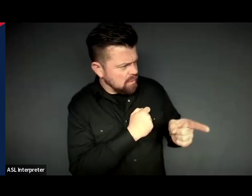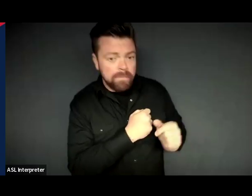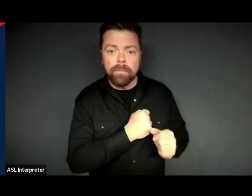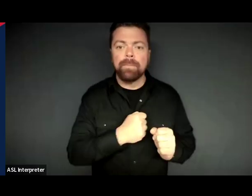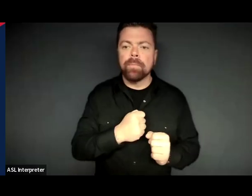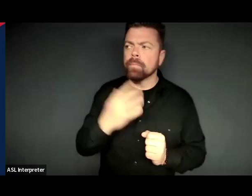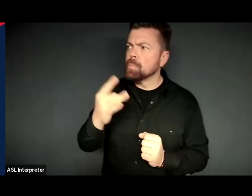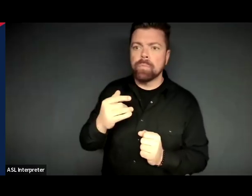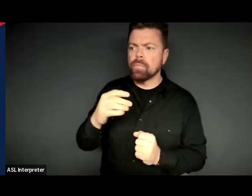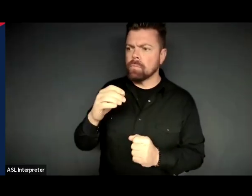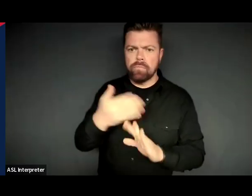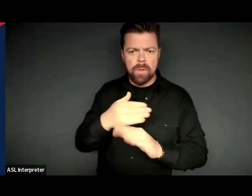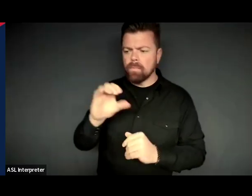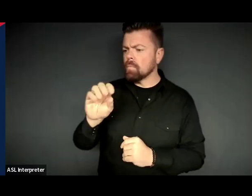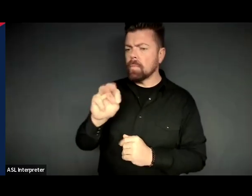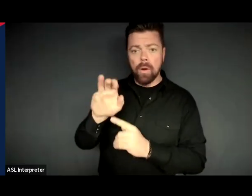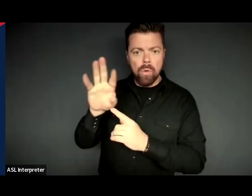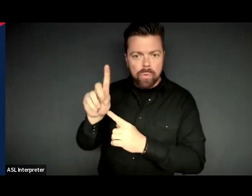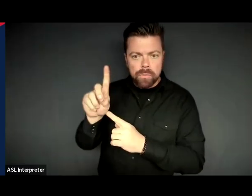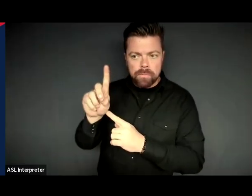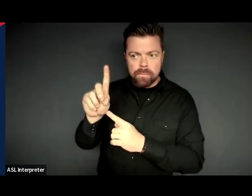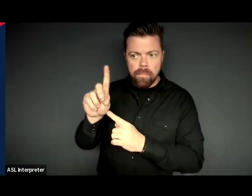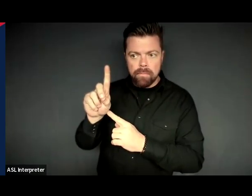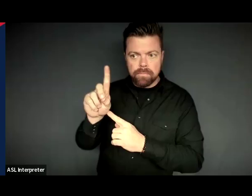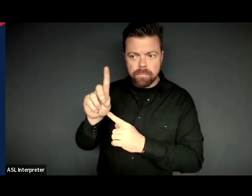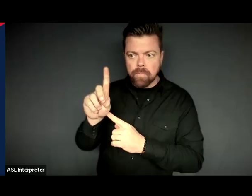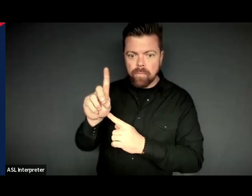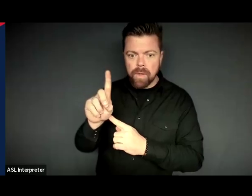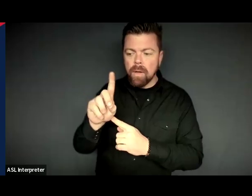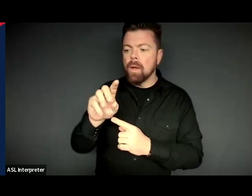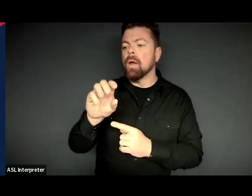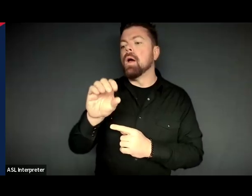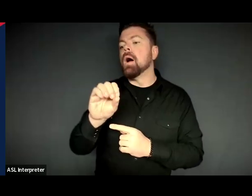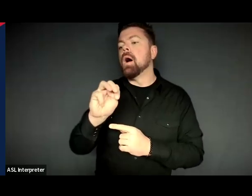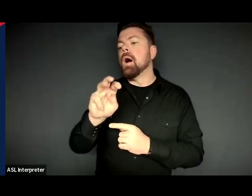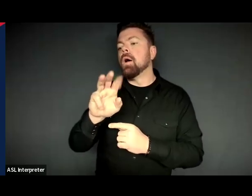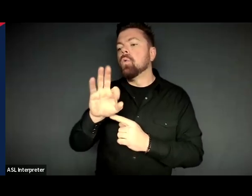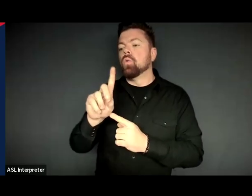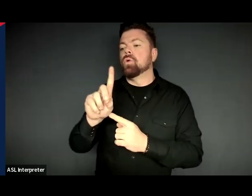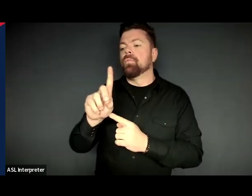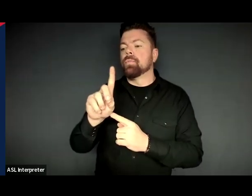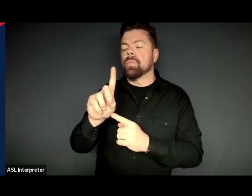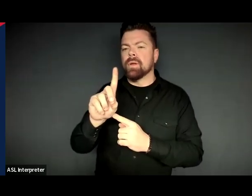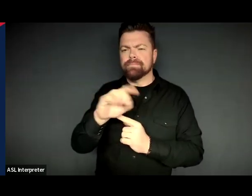Because it was The just onward at the beginning, and then there was the some kind of Onward naming. Medical website now is